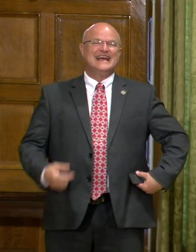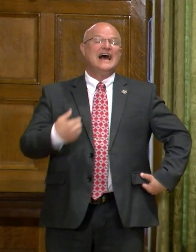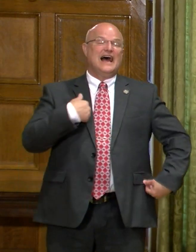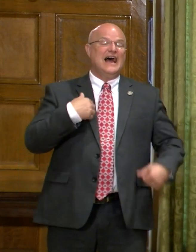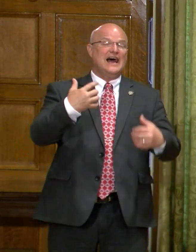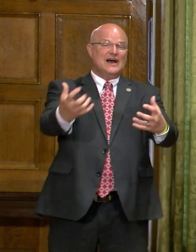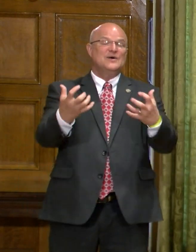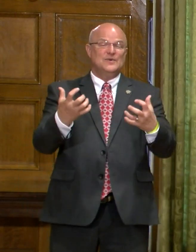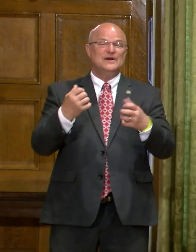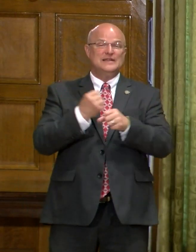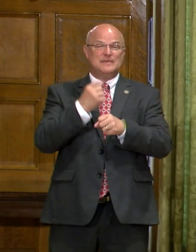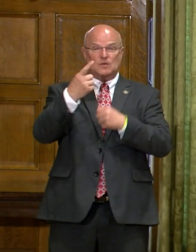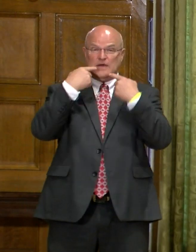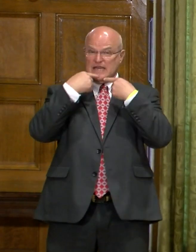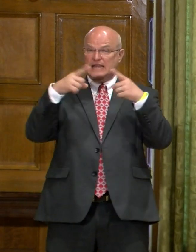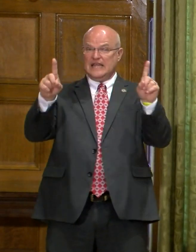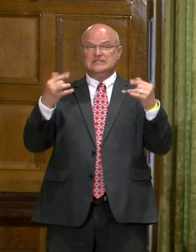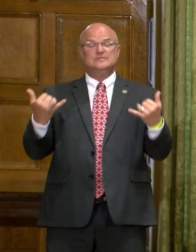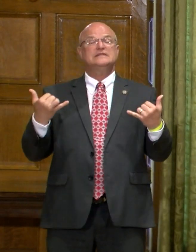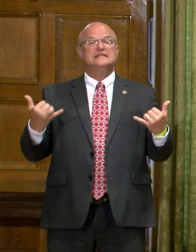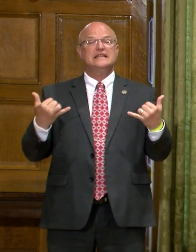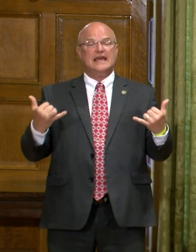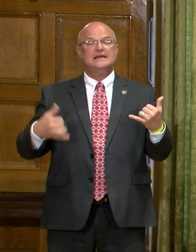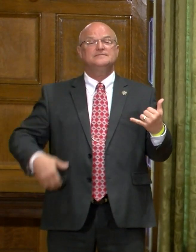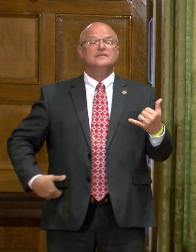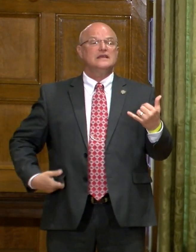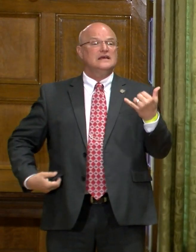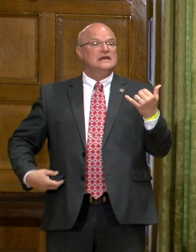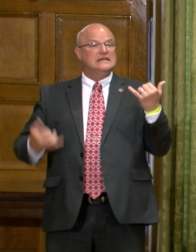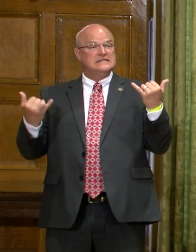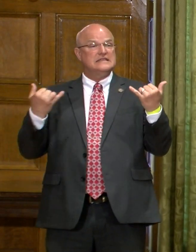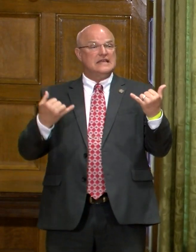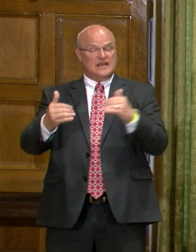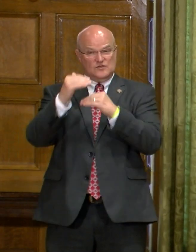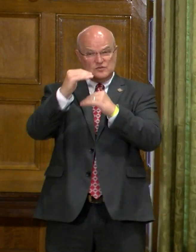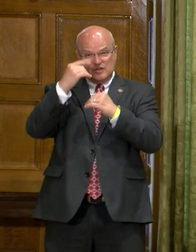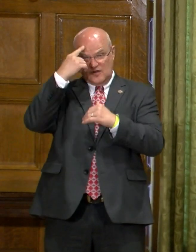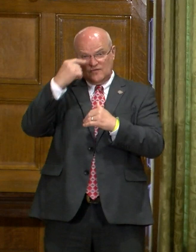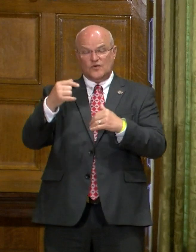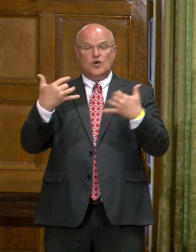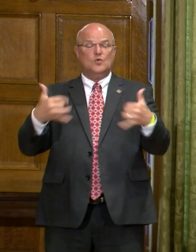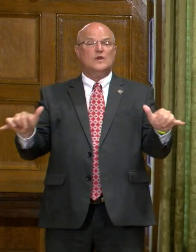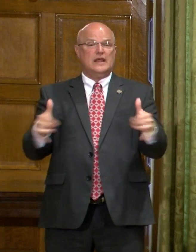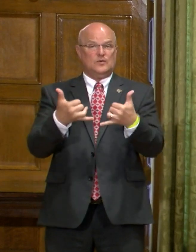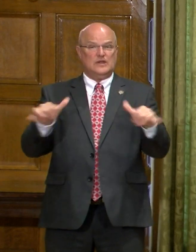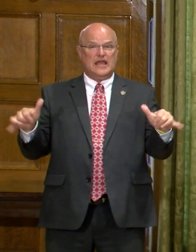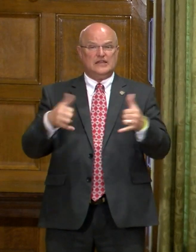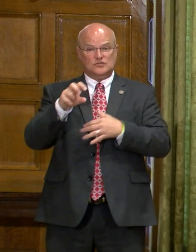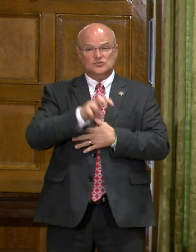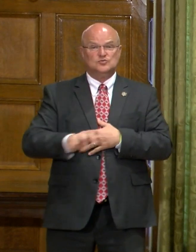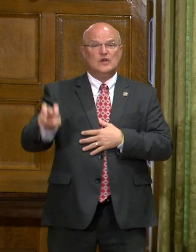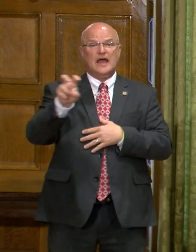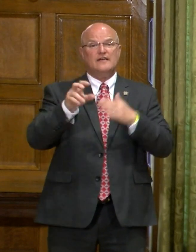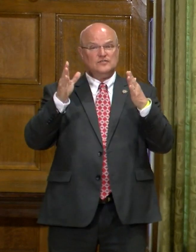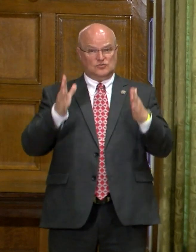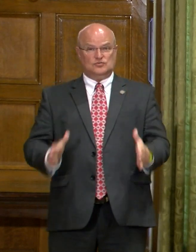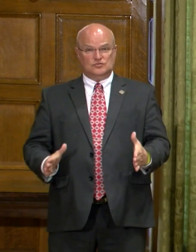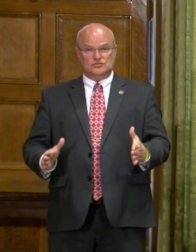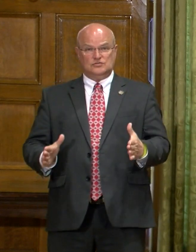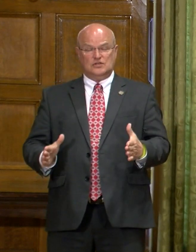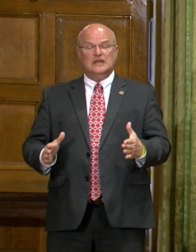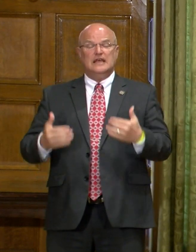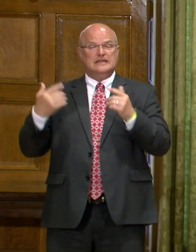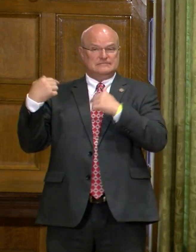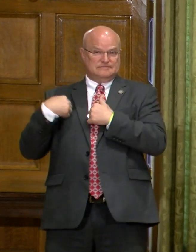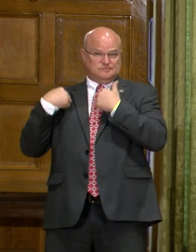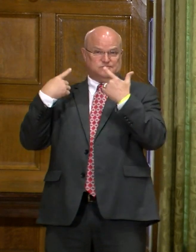I did want to make one announcement today. Today, the restriction for recreational travelers,